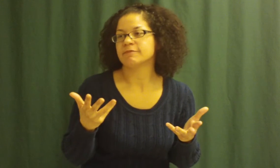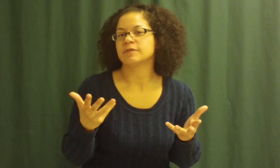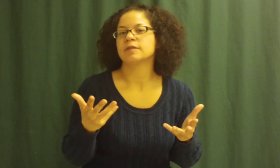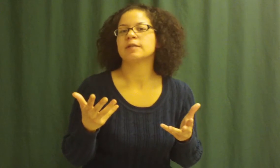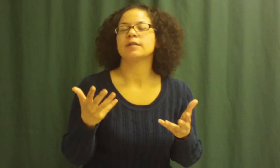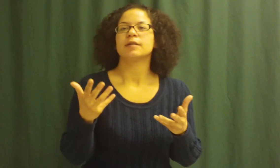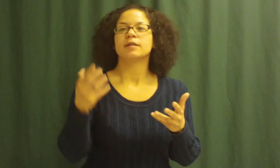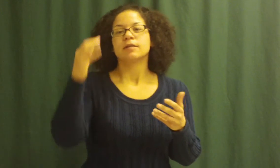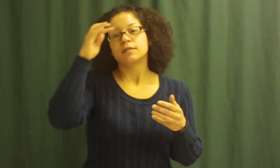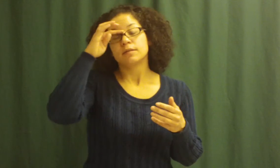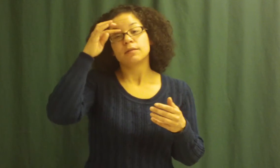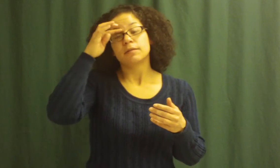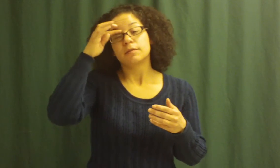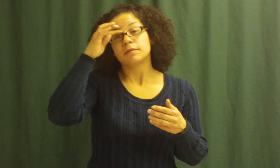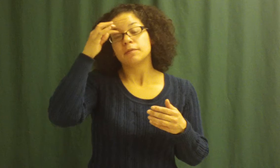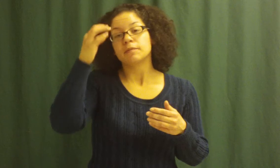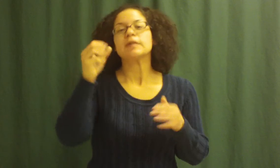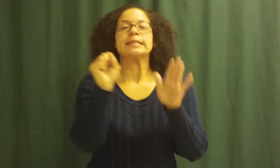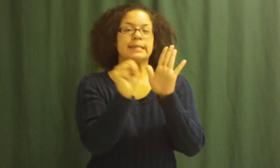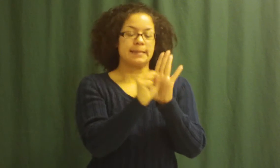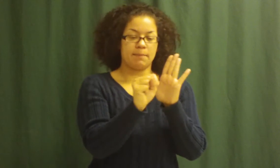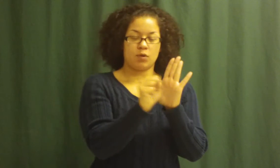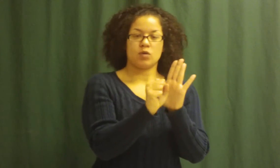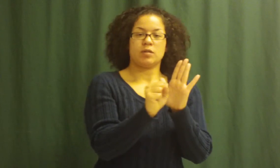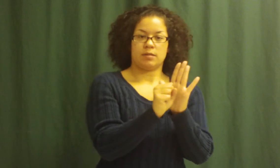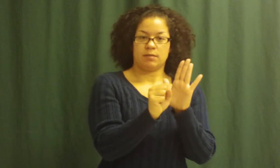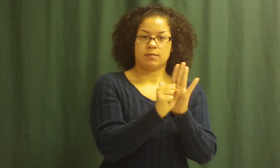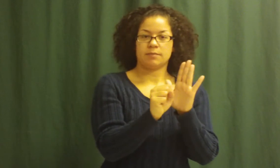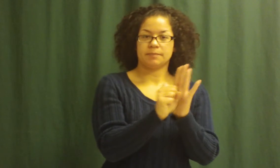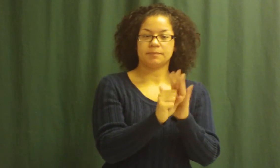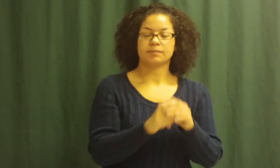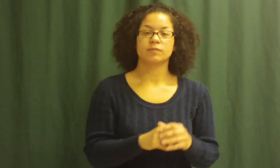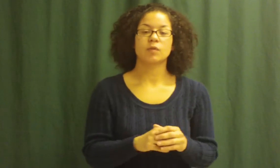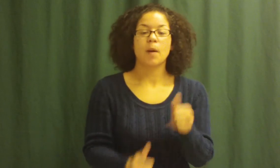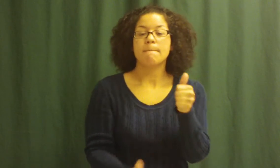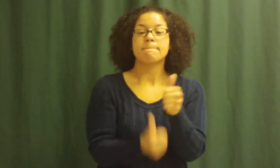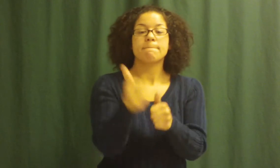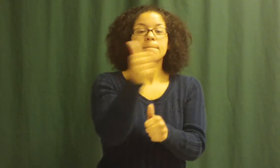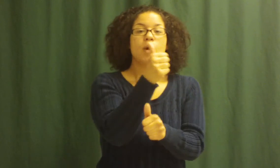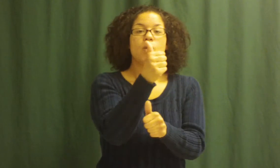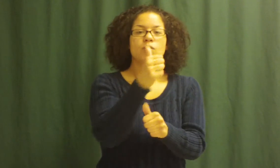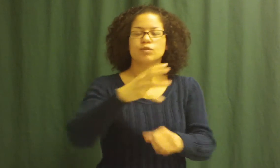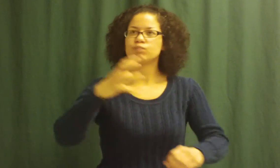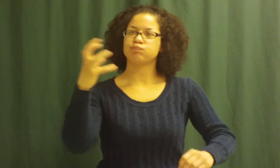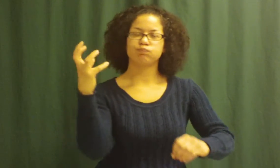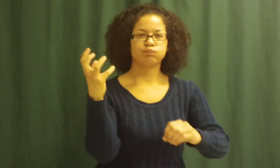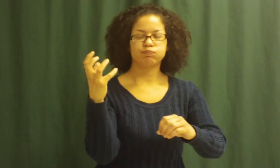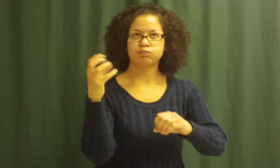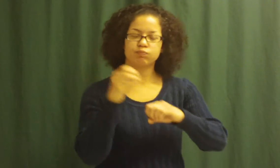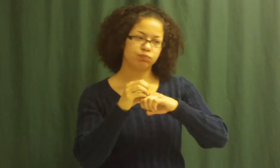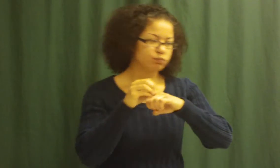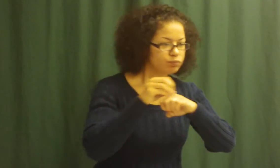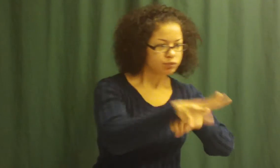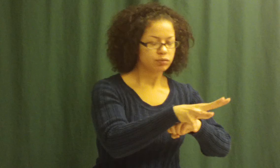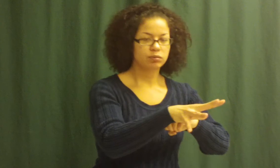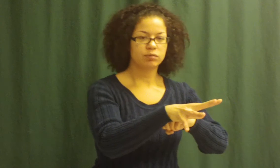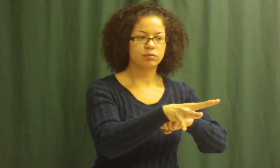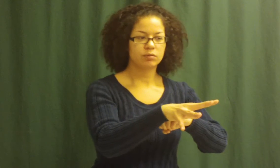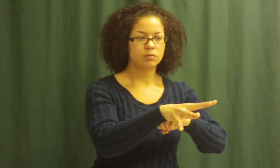Perhaps the most powerful of all human symbols is language, a system of